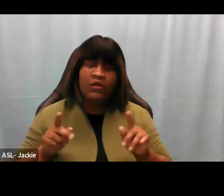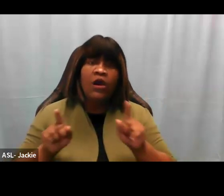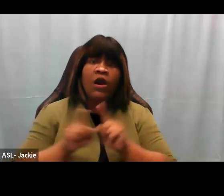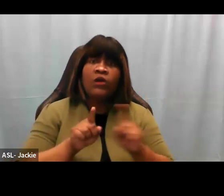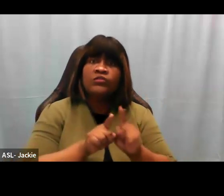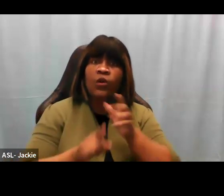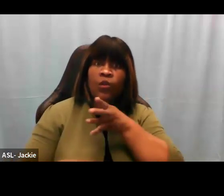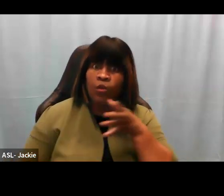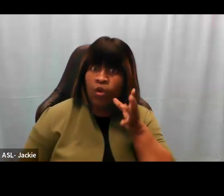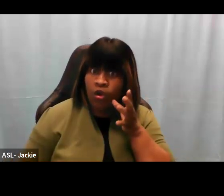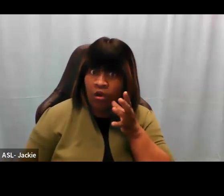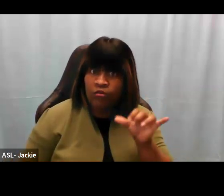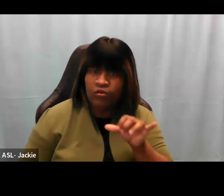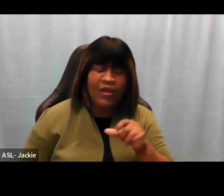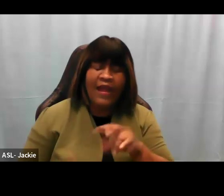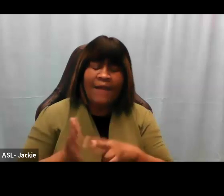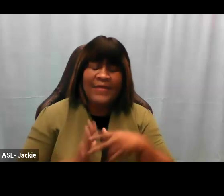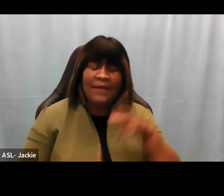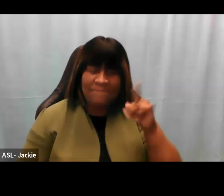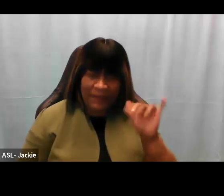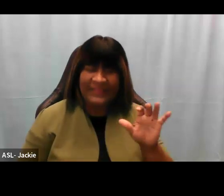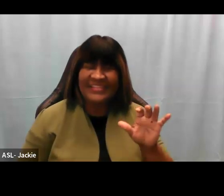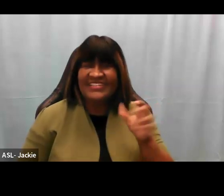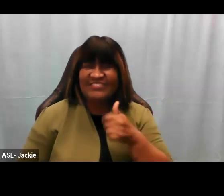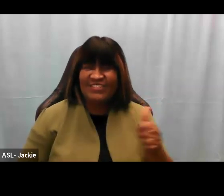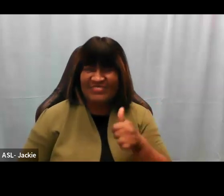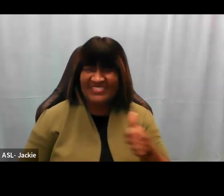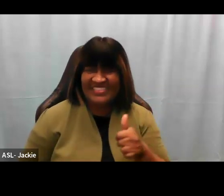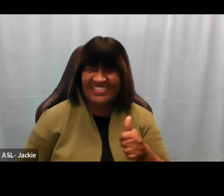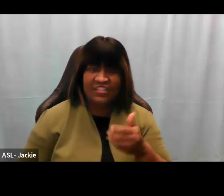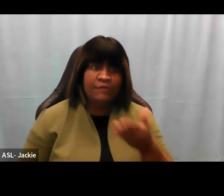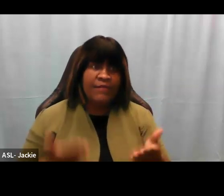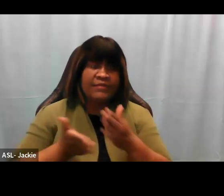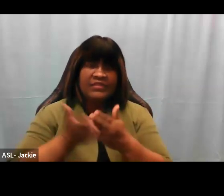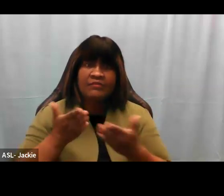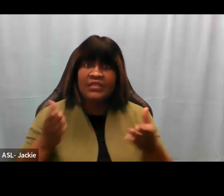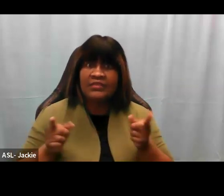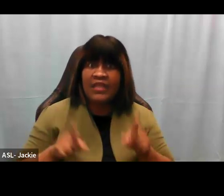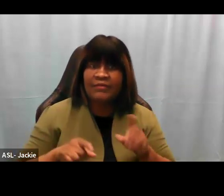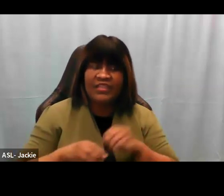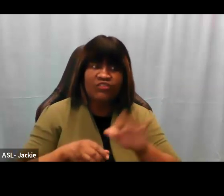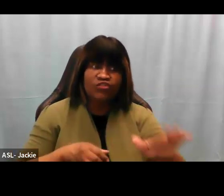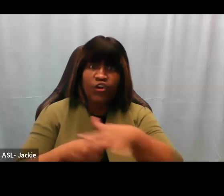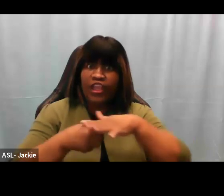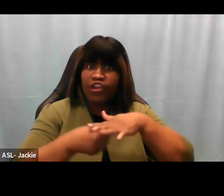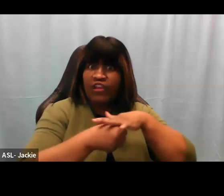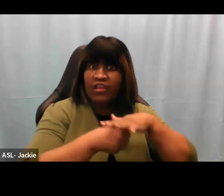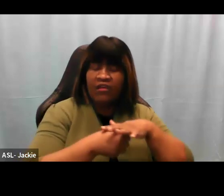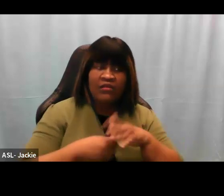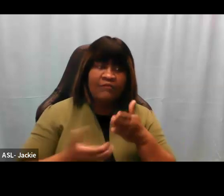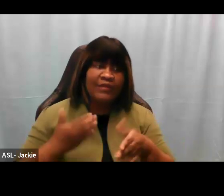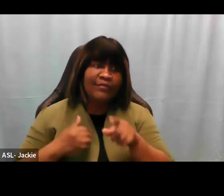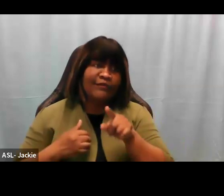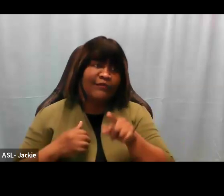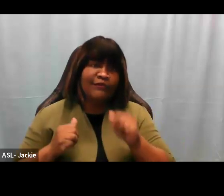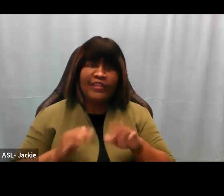rural, the public transportation pilots. There may be some things happening in your area, or maybe you can